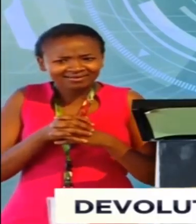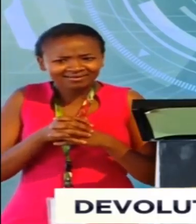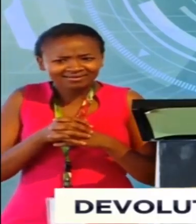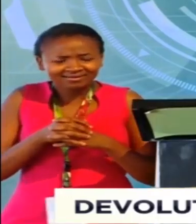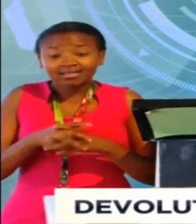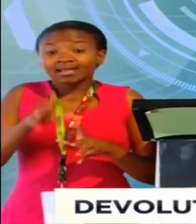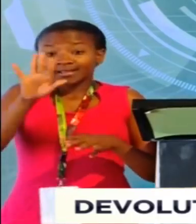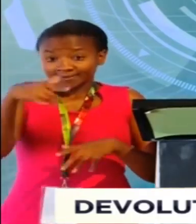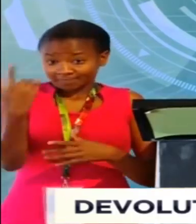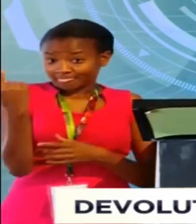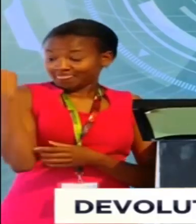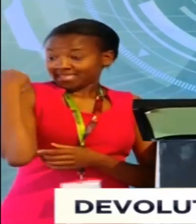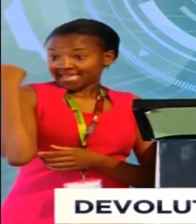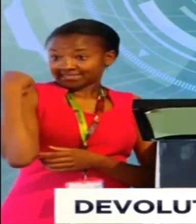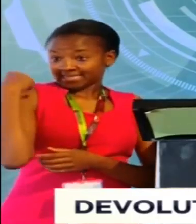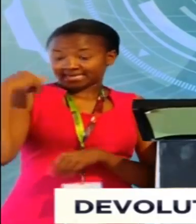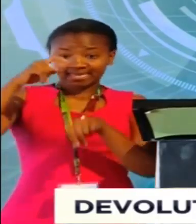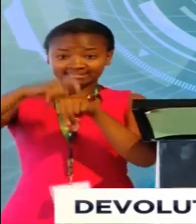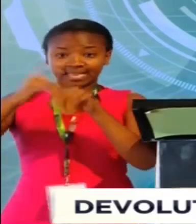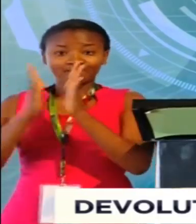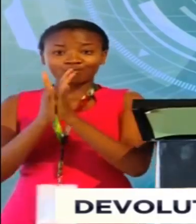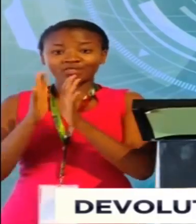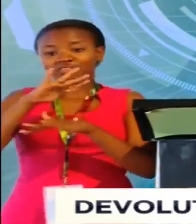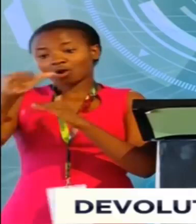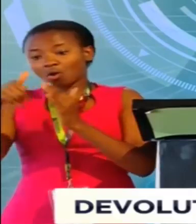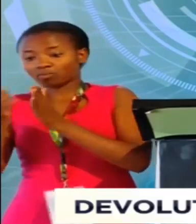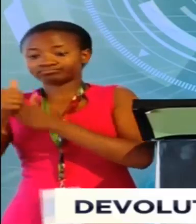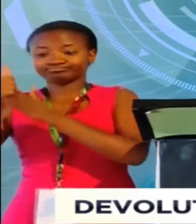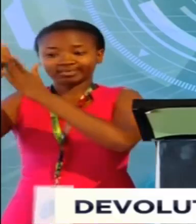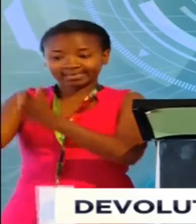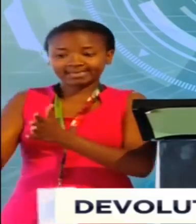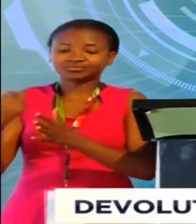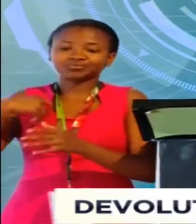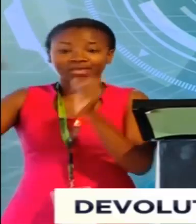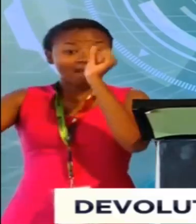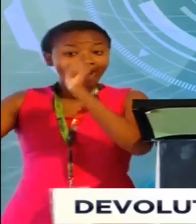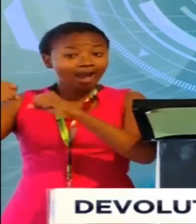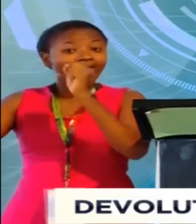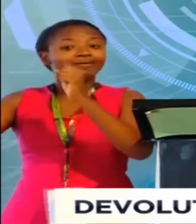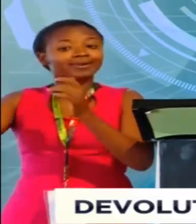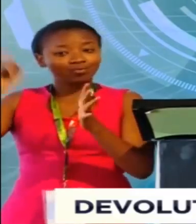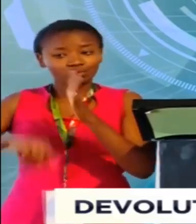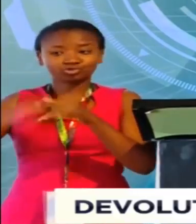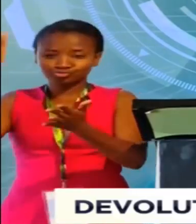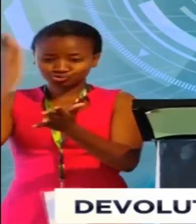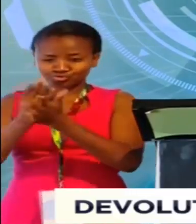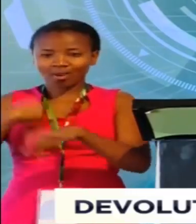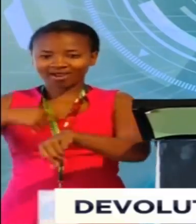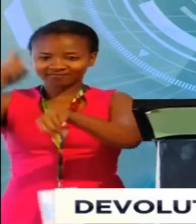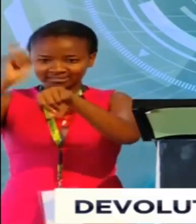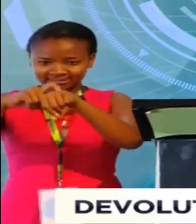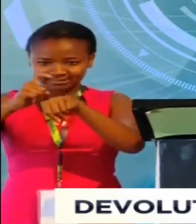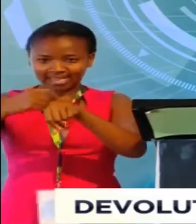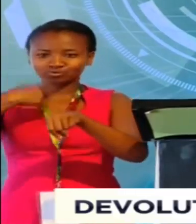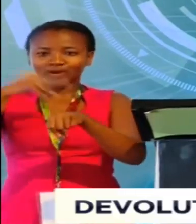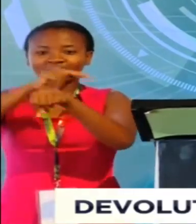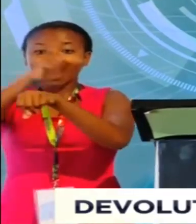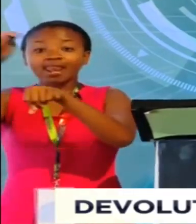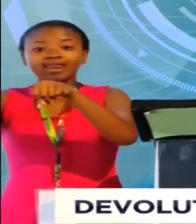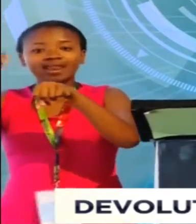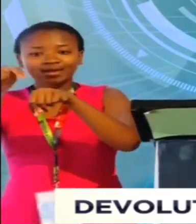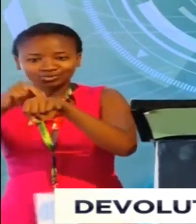So jana tukiwa pamoja na viongozi wenzangu tulikubaliana ya kwamba there is time for us to have a national